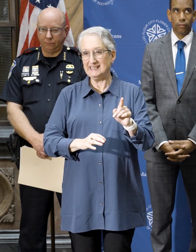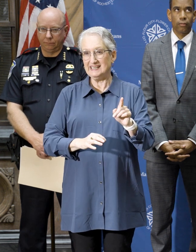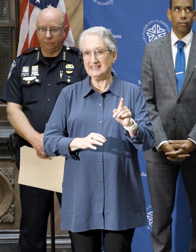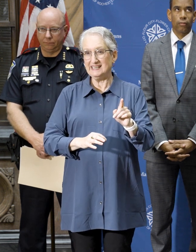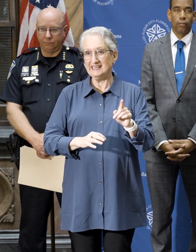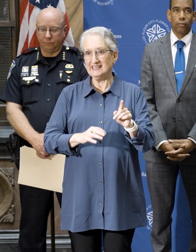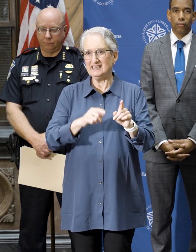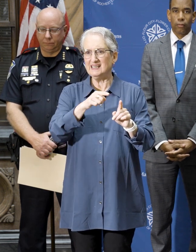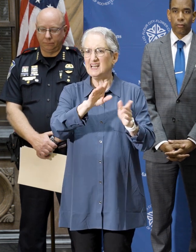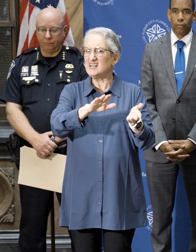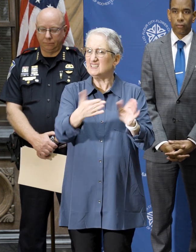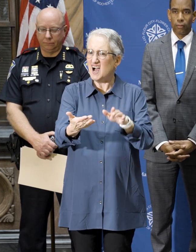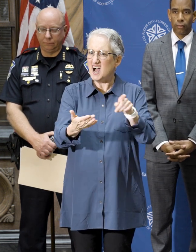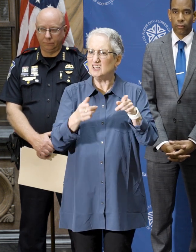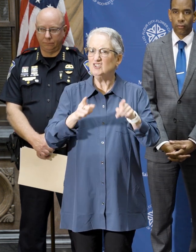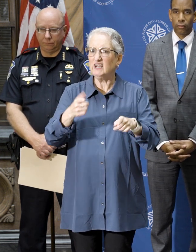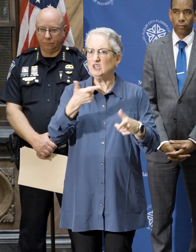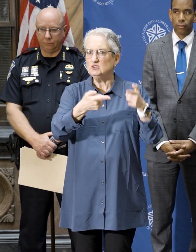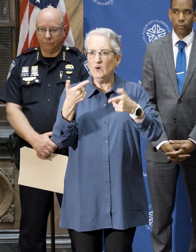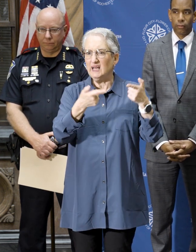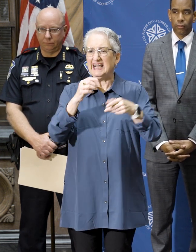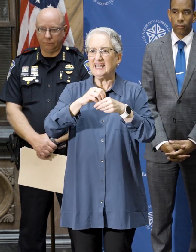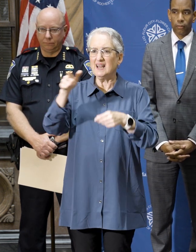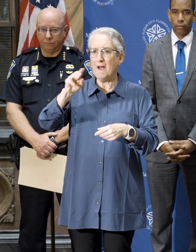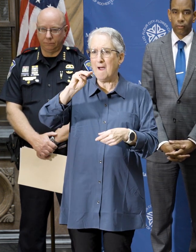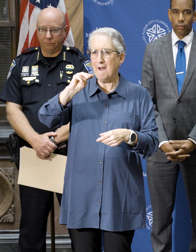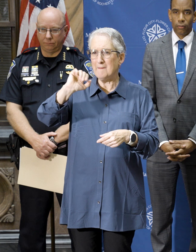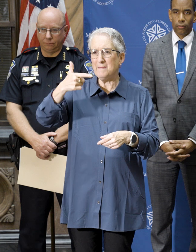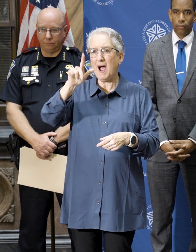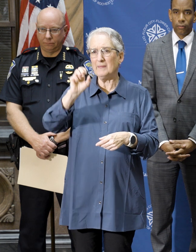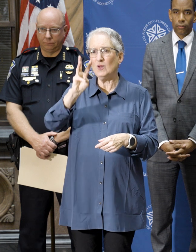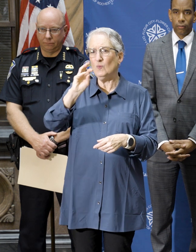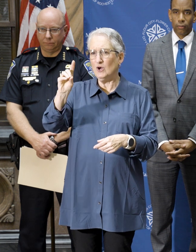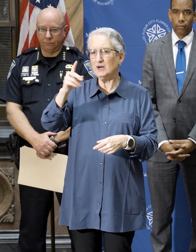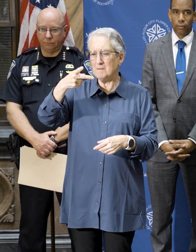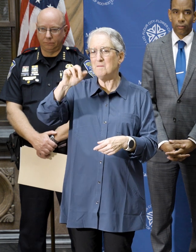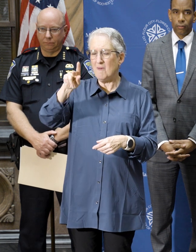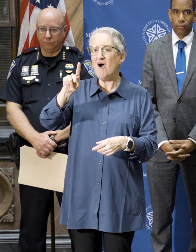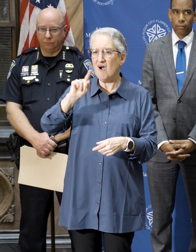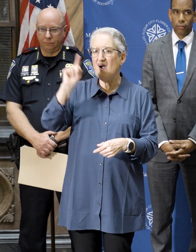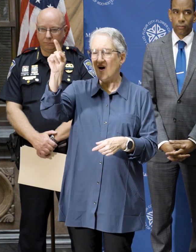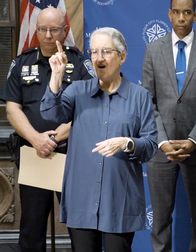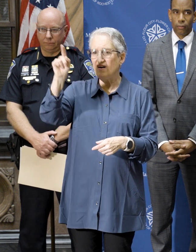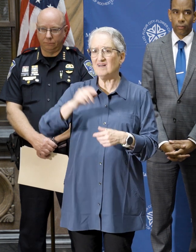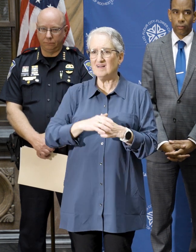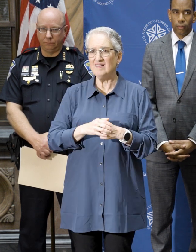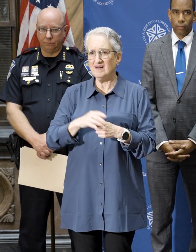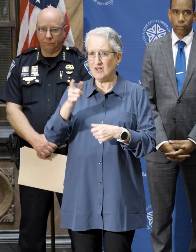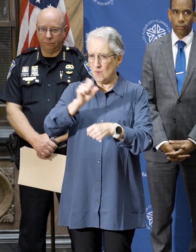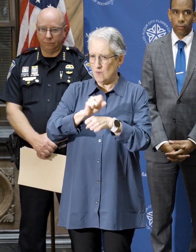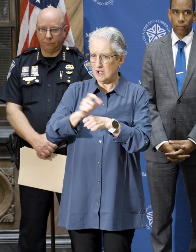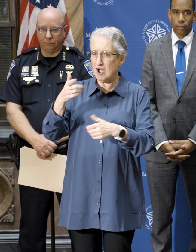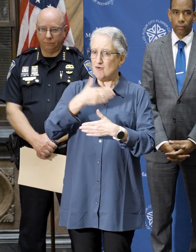Park. Not only was the loss directly felt by Tyasia's colleagues at the rec center, it was also felt by the young